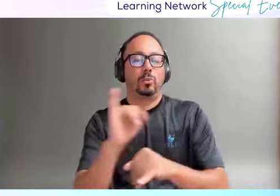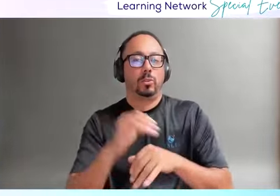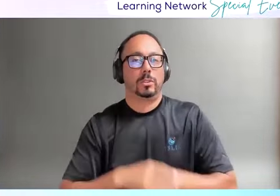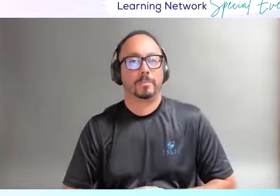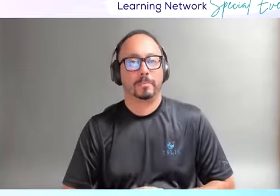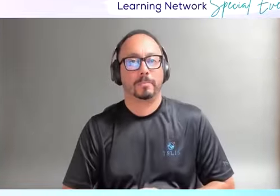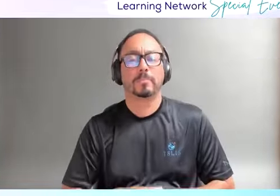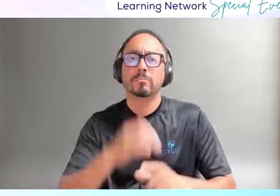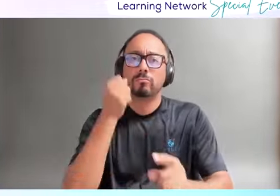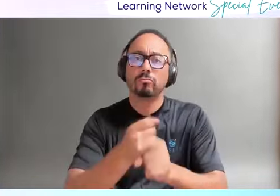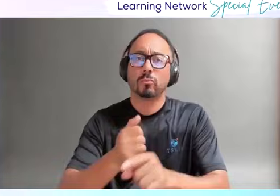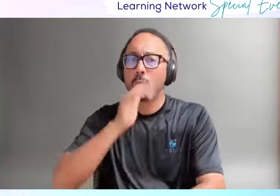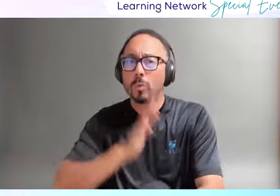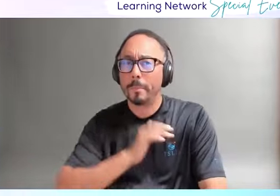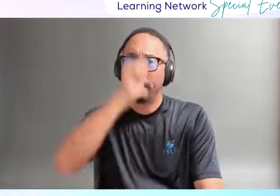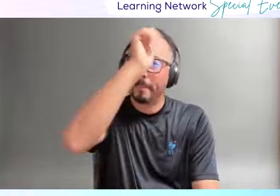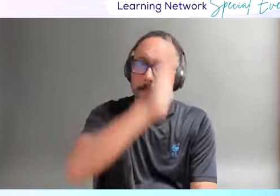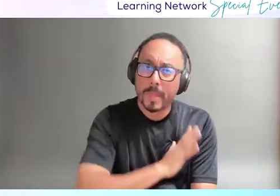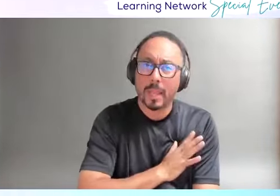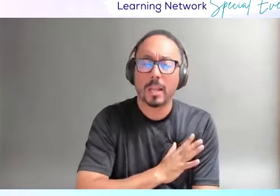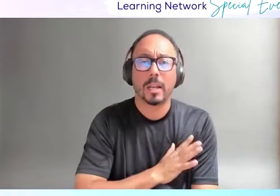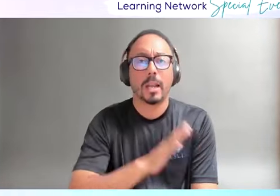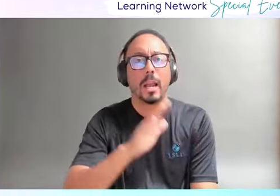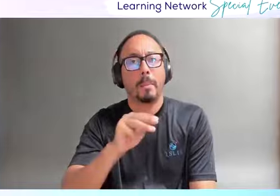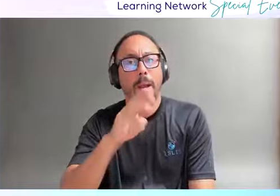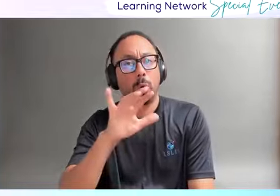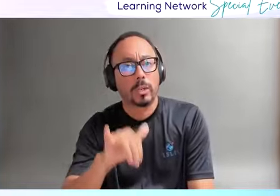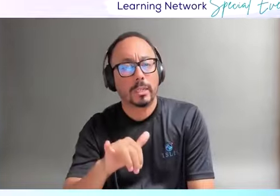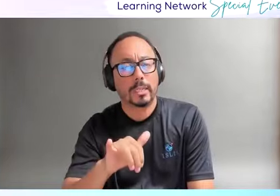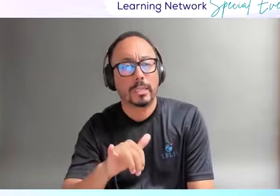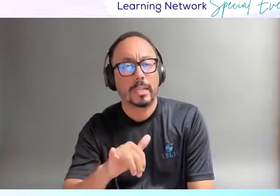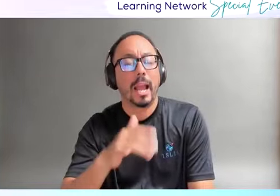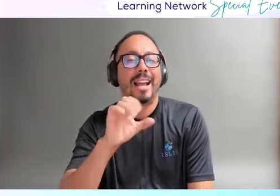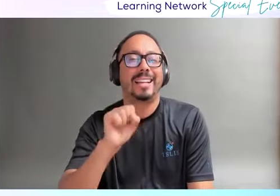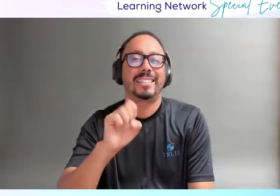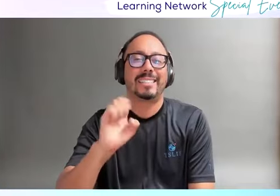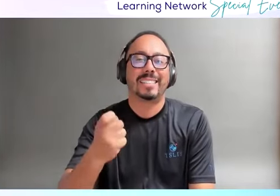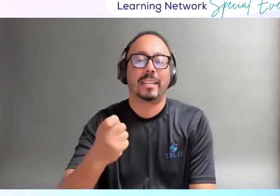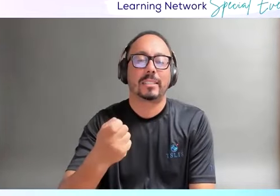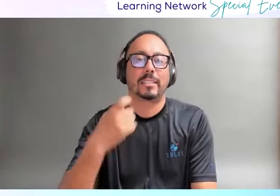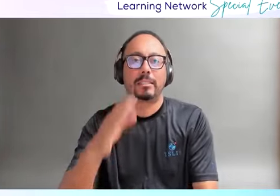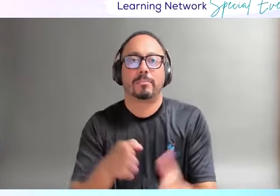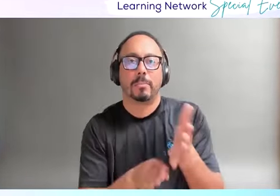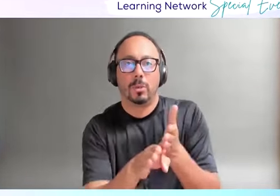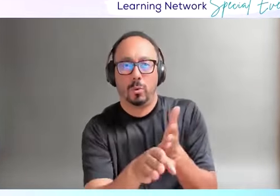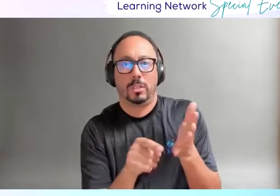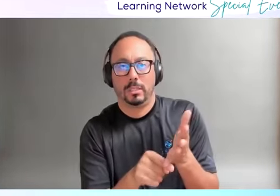gender minorities and sexual minorities here, because we see sexual and gender minorities drink more.